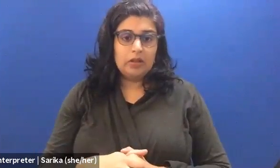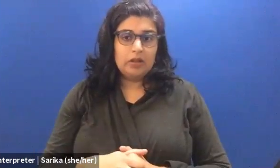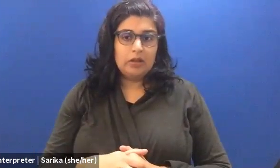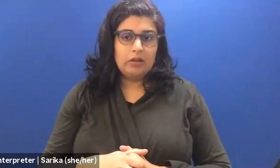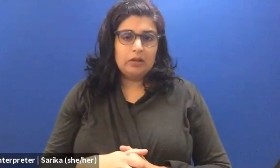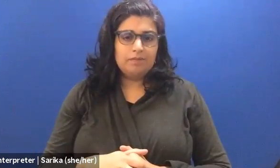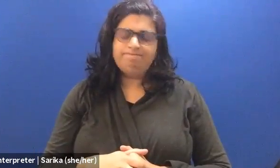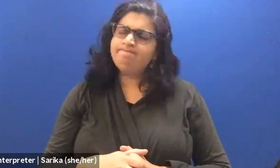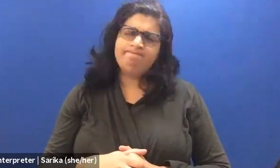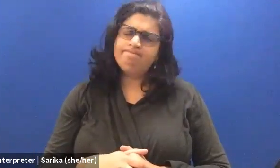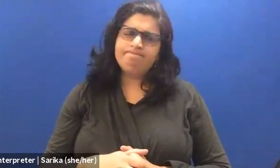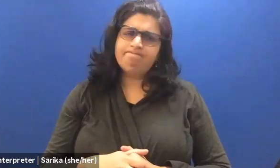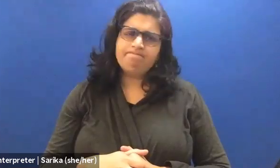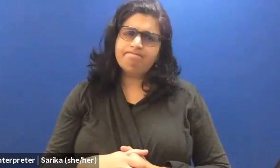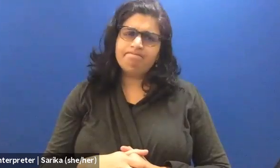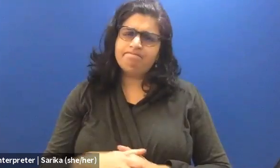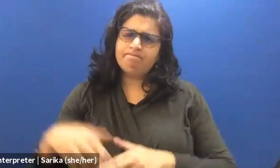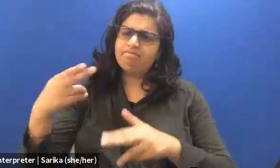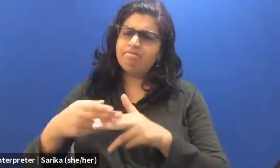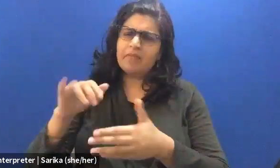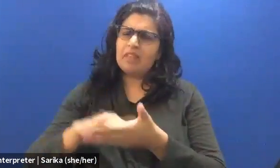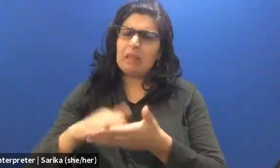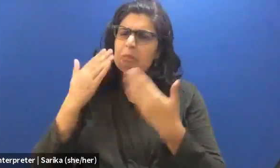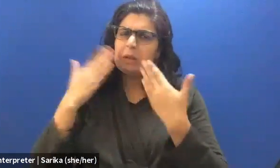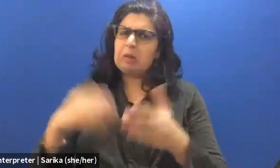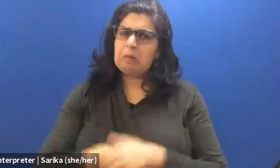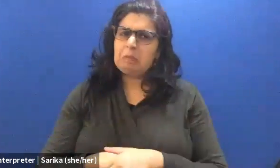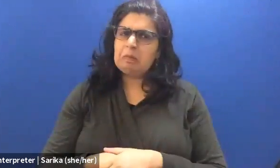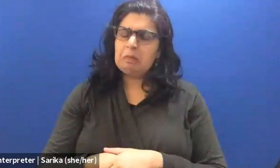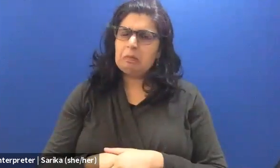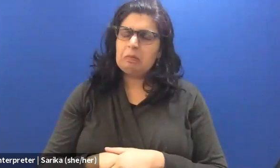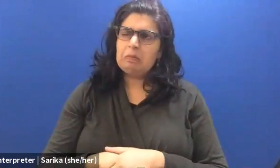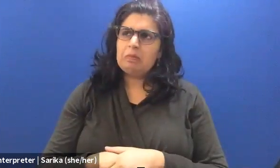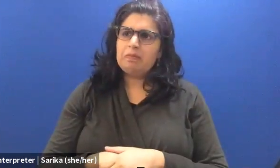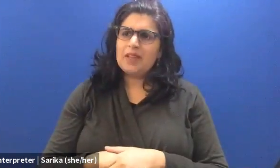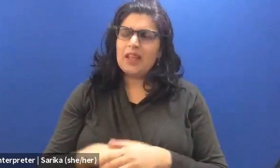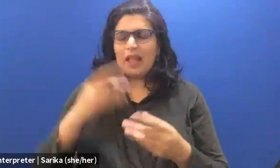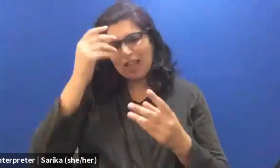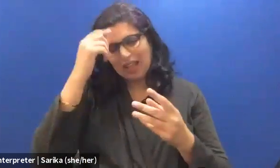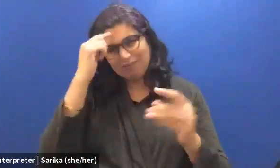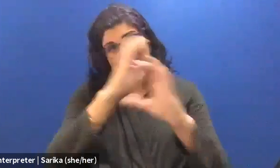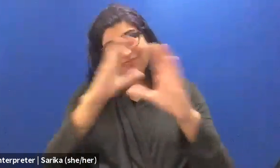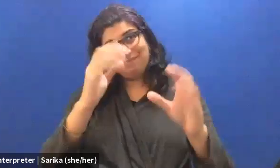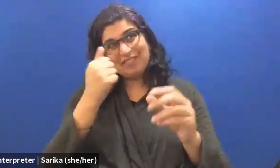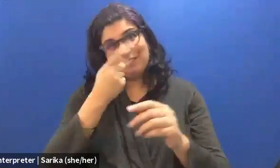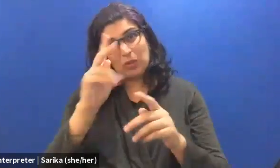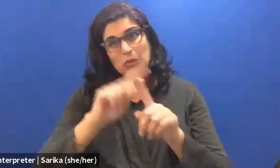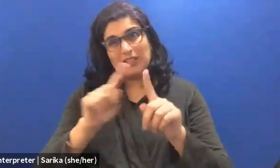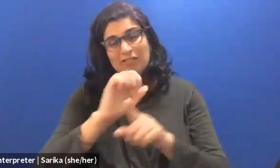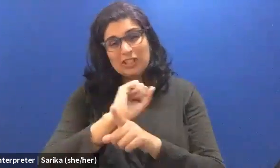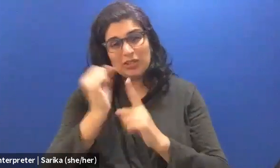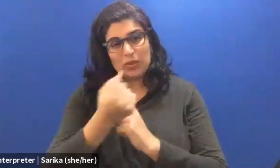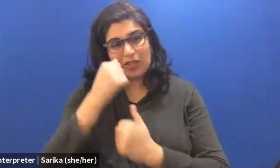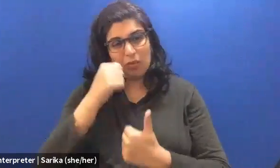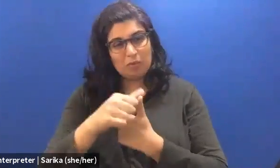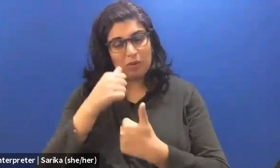don't know what you would call that. I'm thinking about a couple of different situations where I